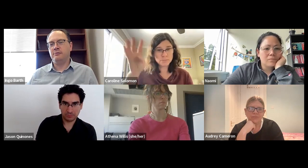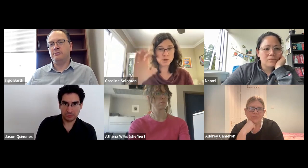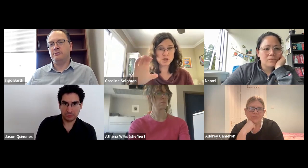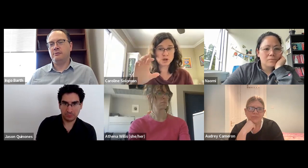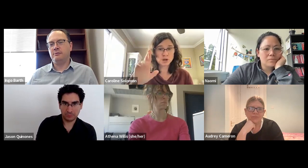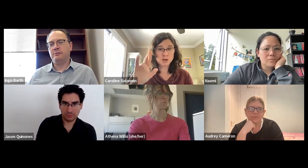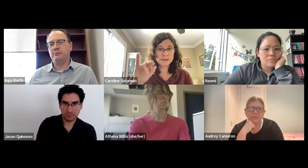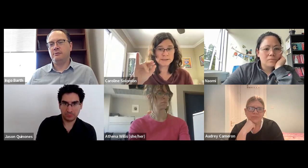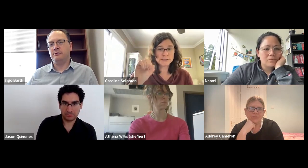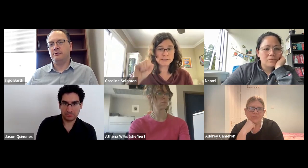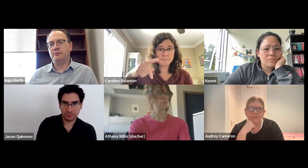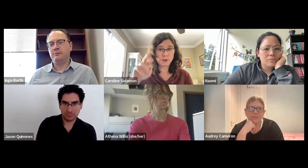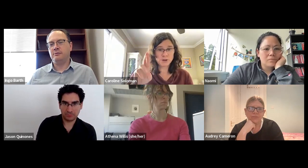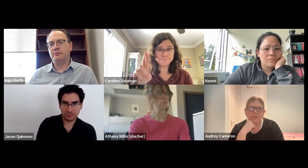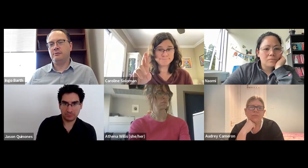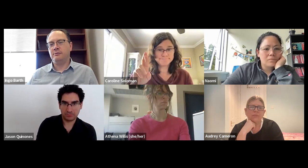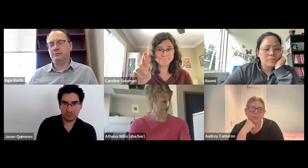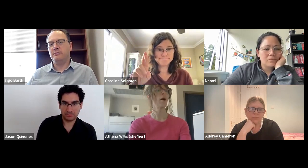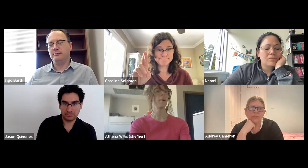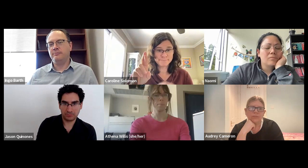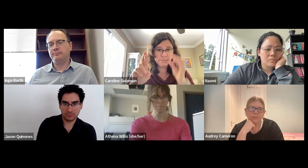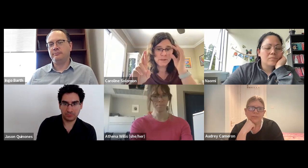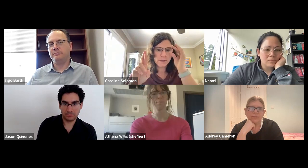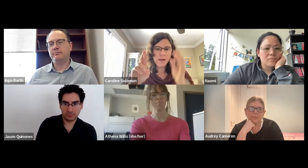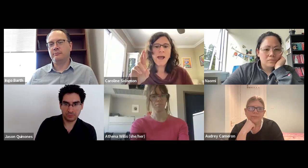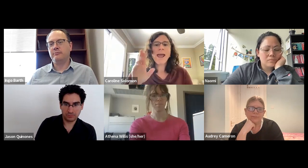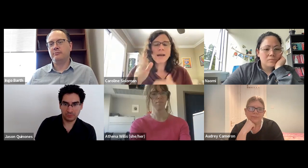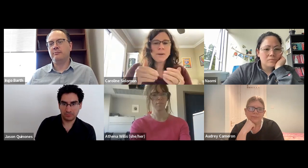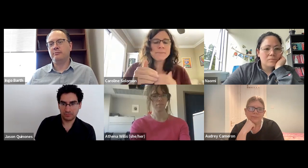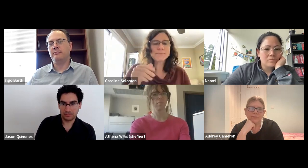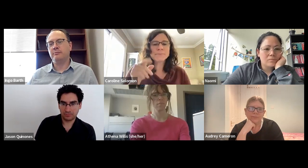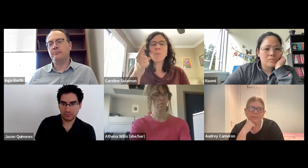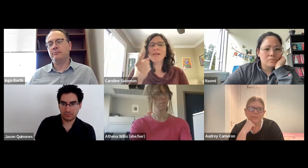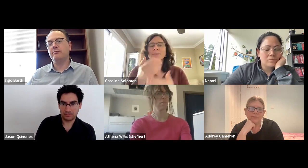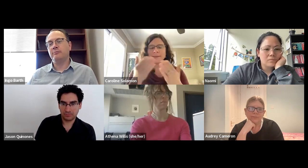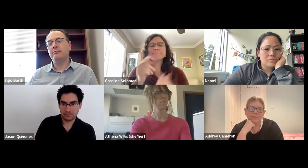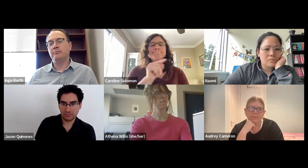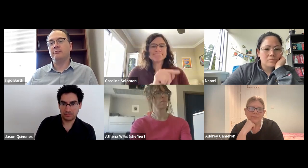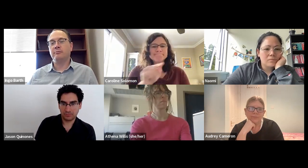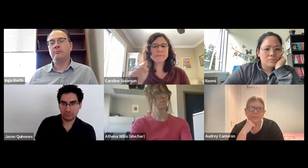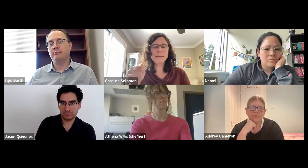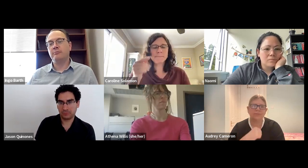And it was from Jennifer Duha, who came up with Spur. And anyway, it was about her.